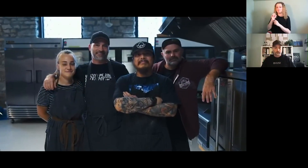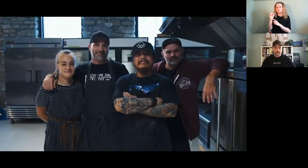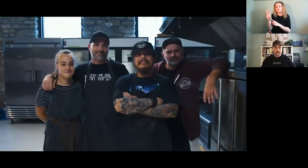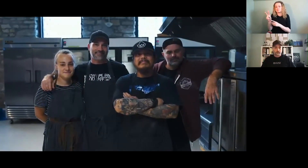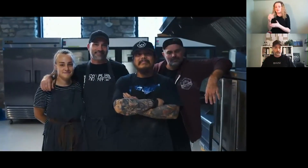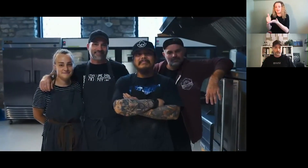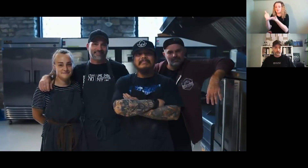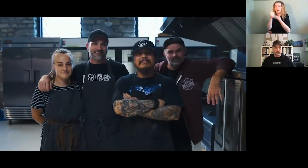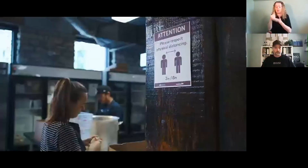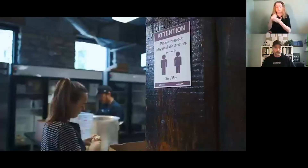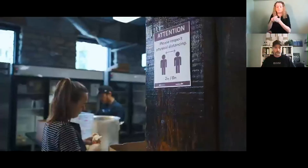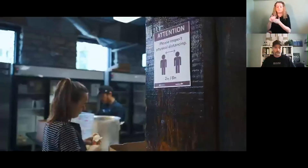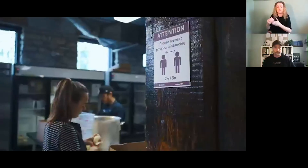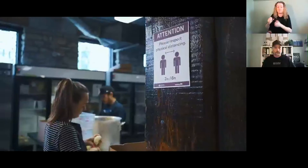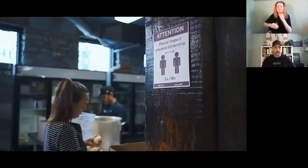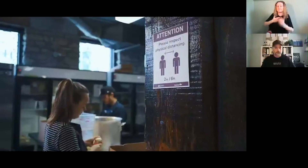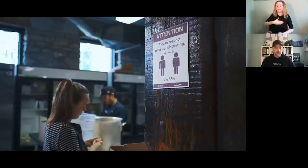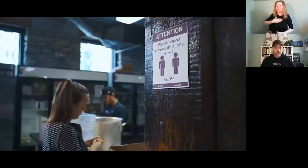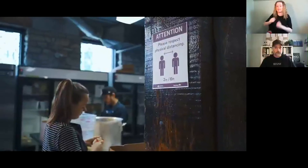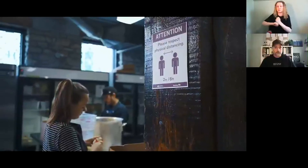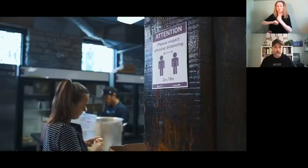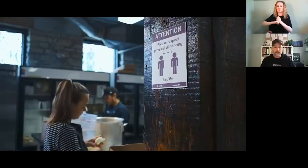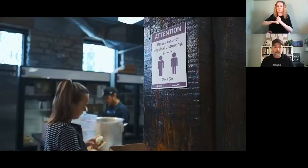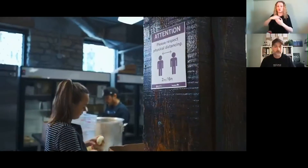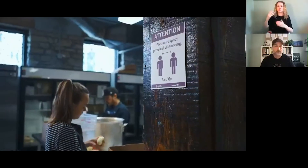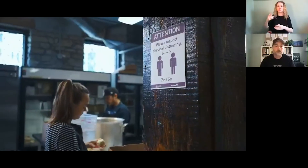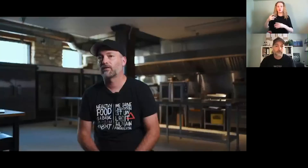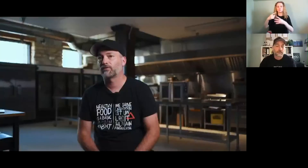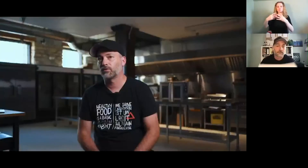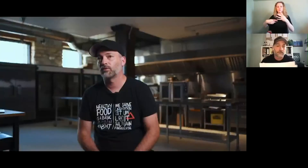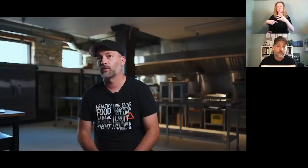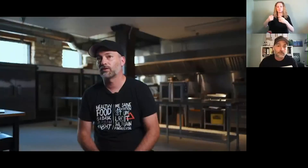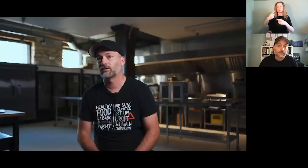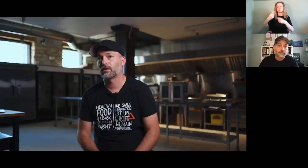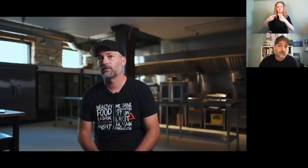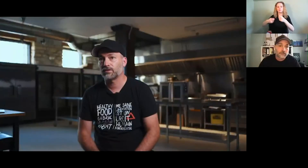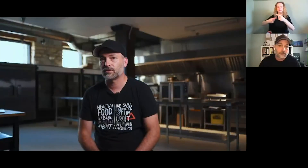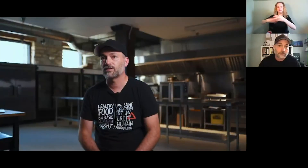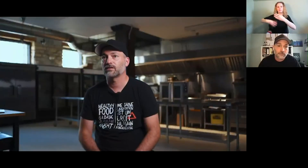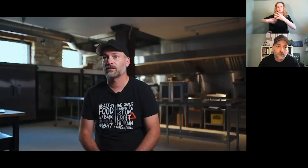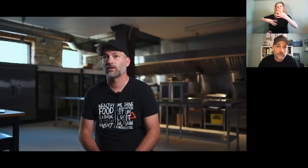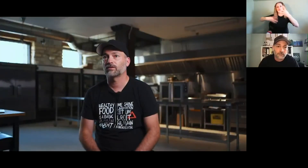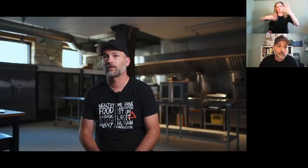was to keep the bubble really small, not have a pile of people in there, but we understand food and